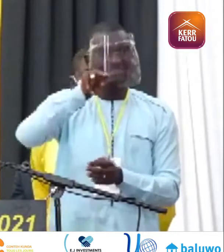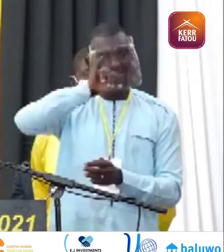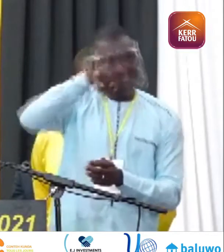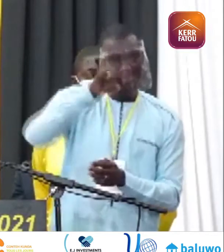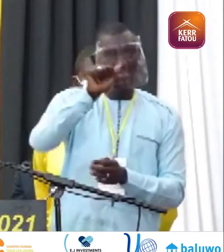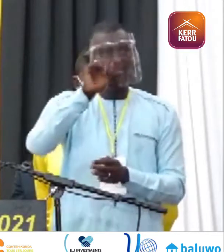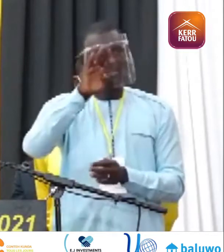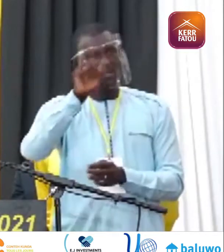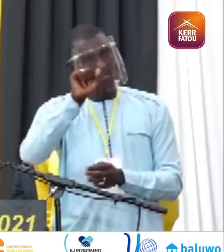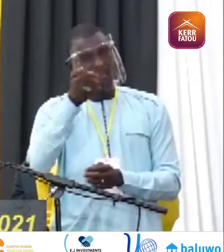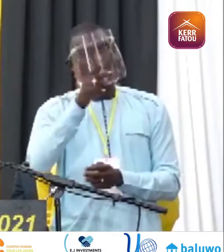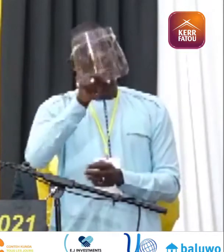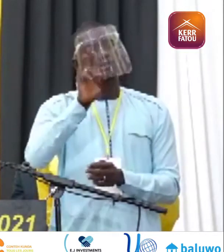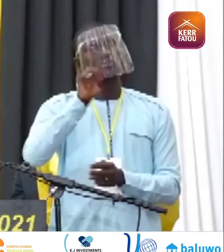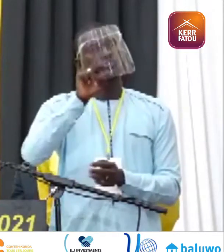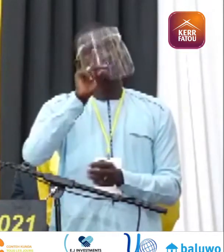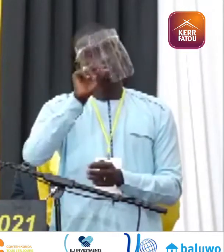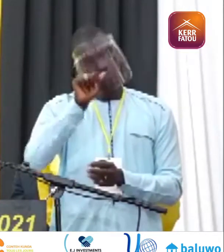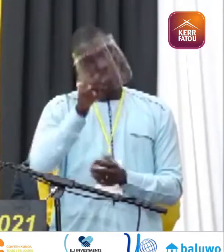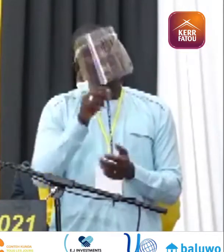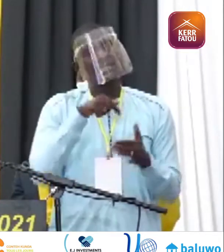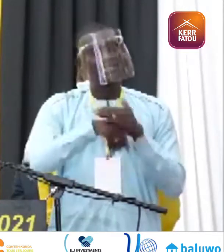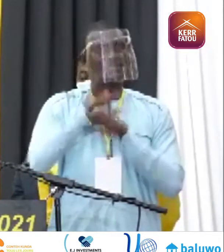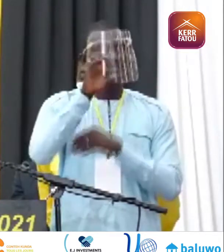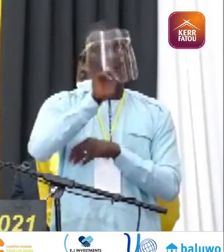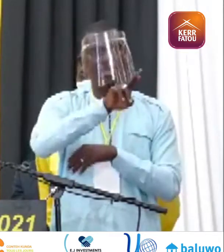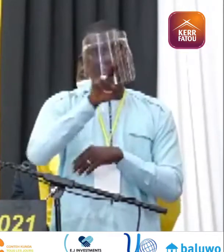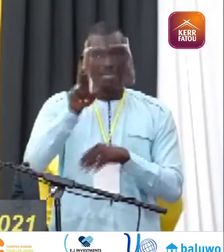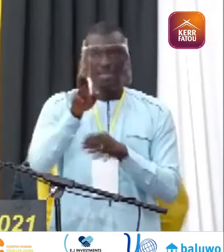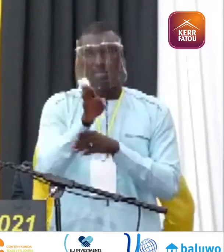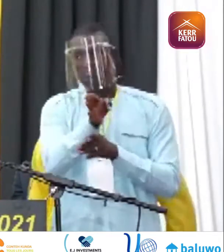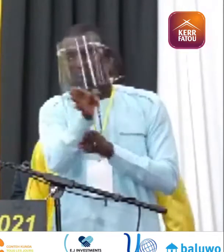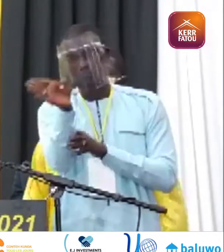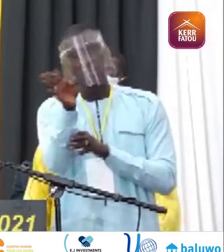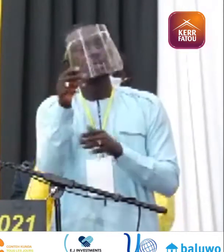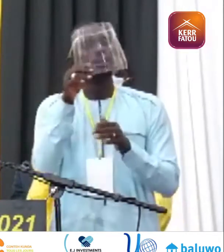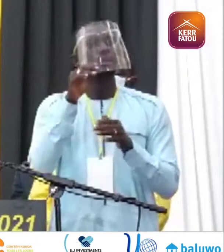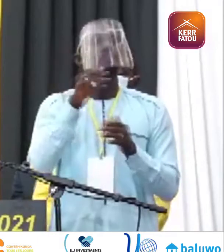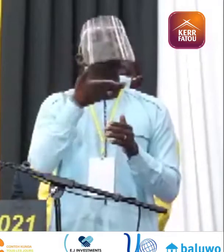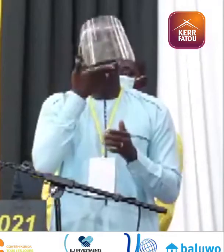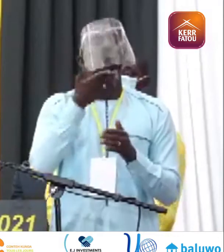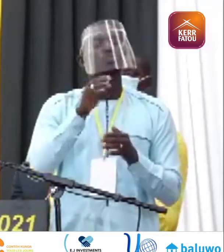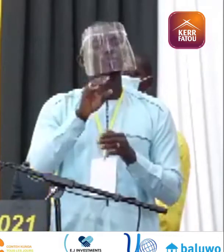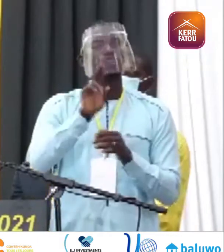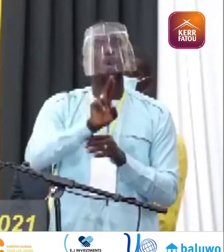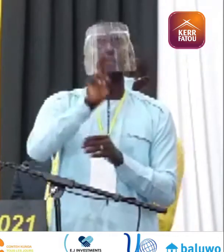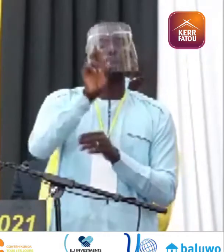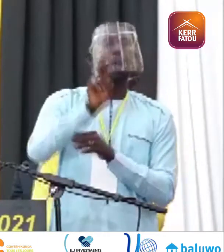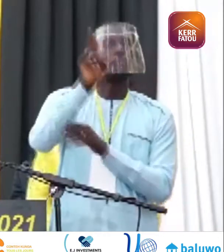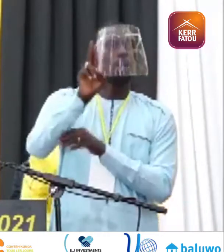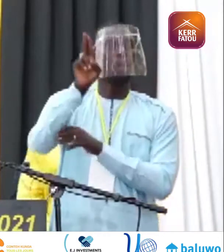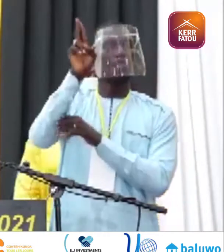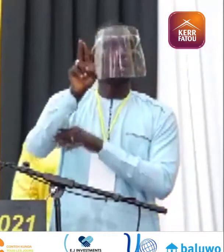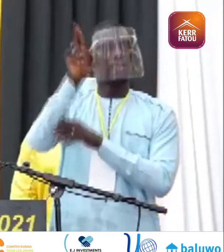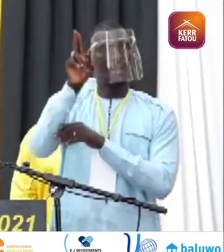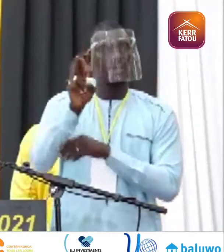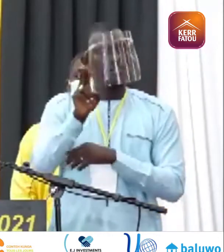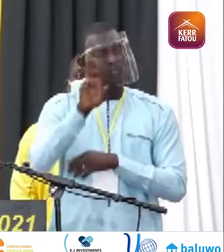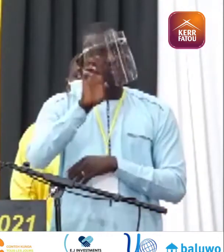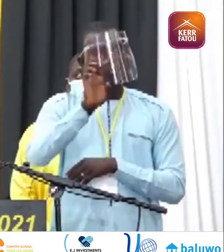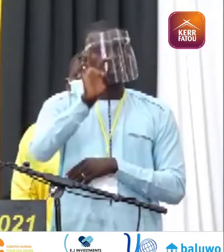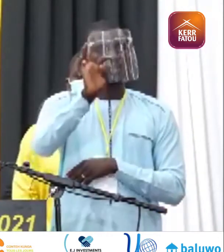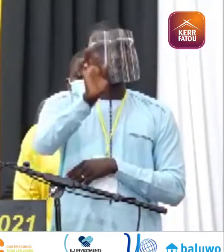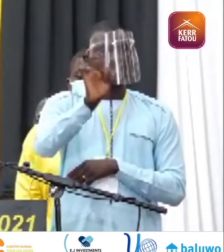successful. In Central River region, the youth of Upper Fuladu West also cultivated rice field in